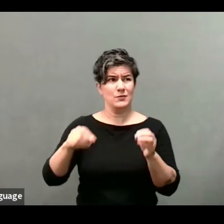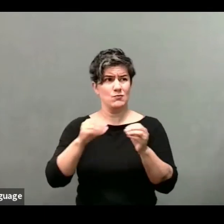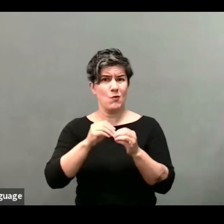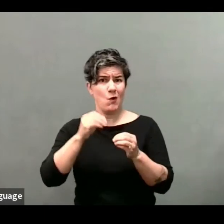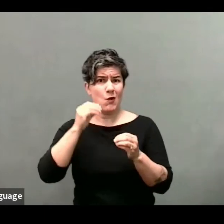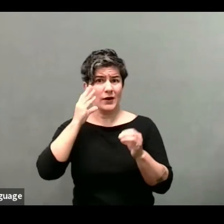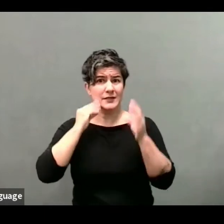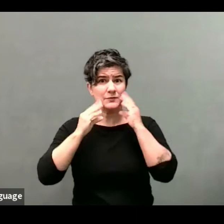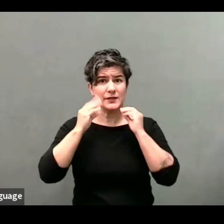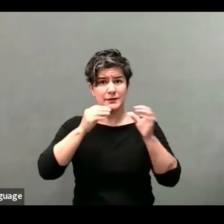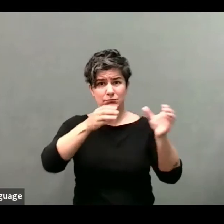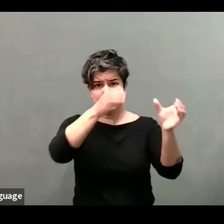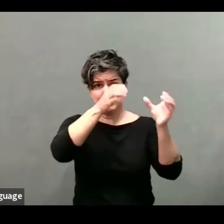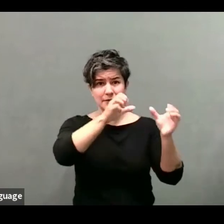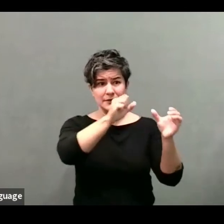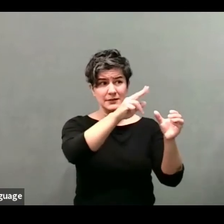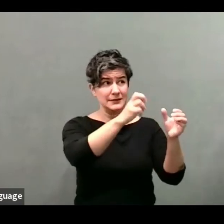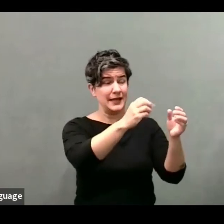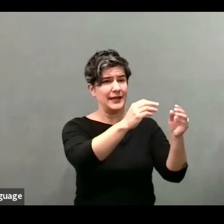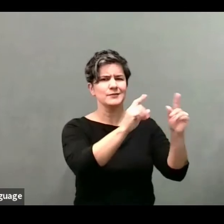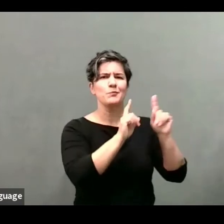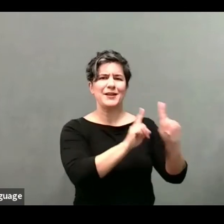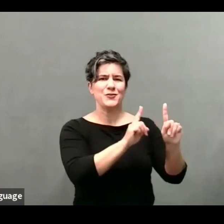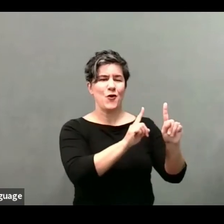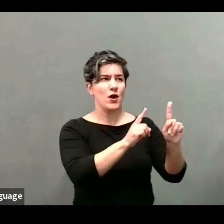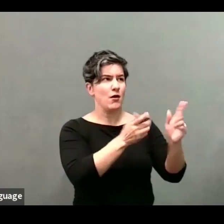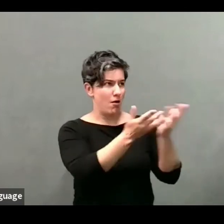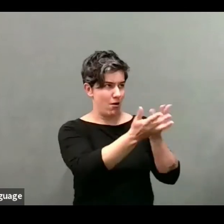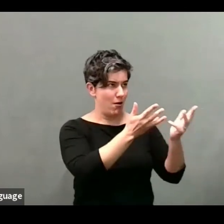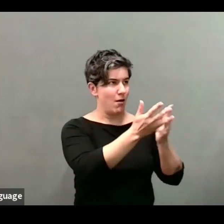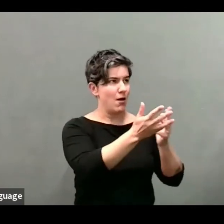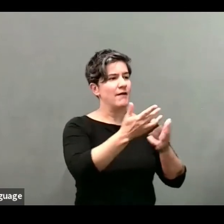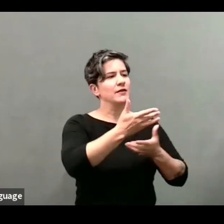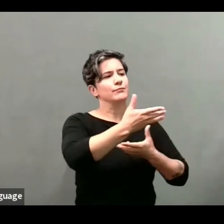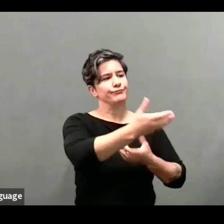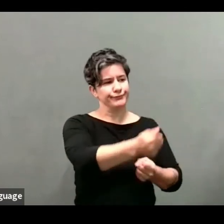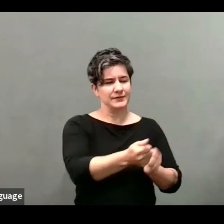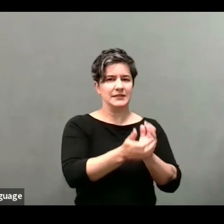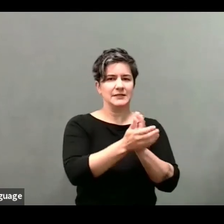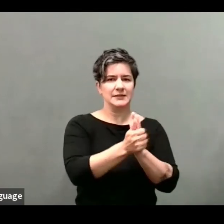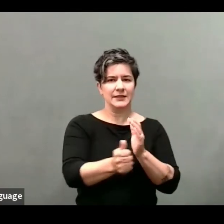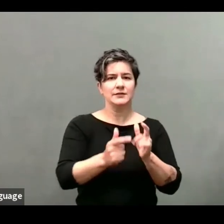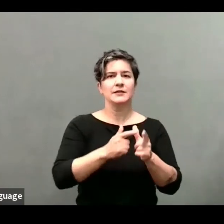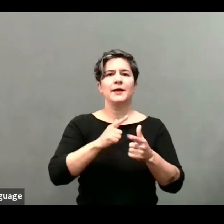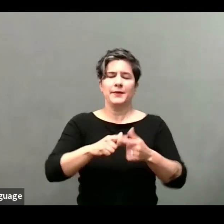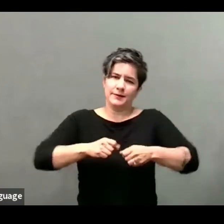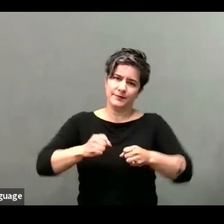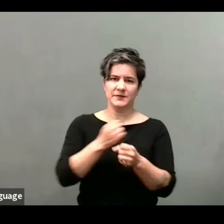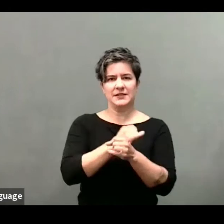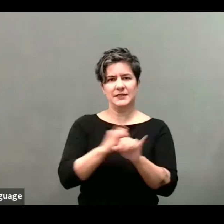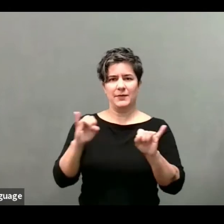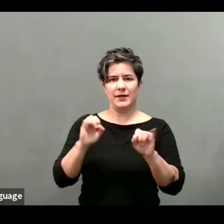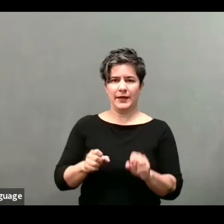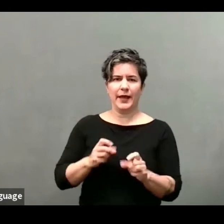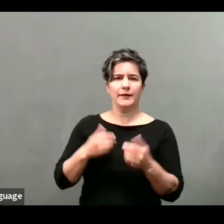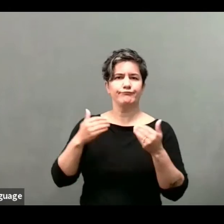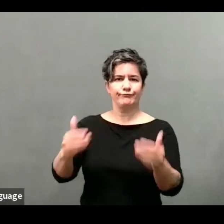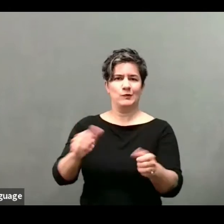experienced SANES who can then guide them through that process and build up their skills and competency before they start working